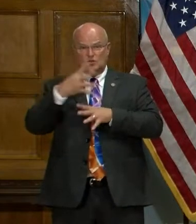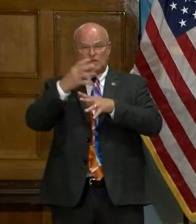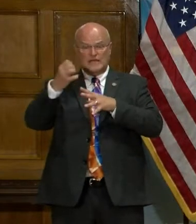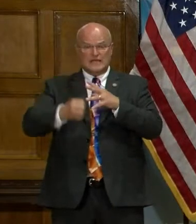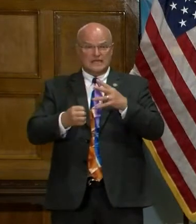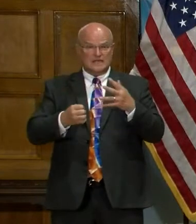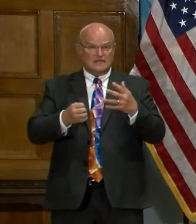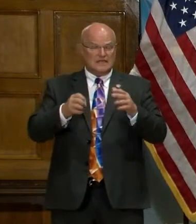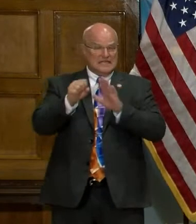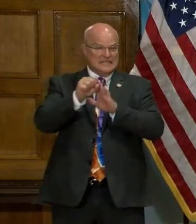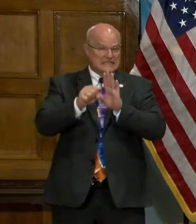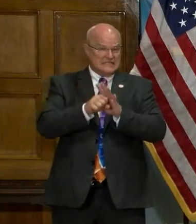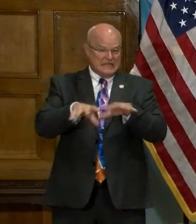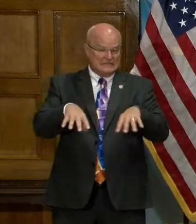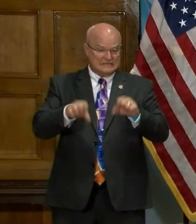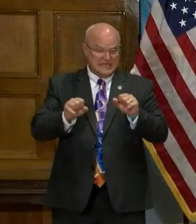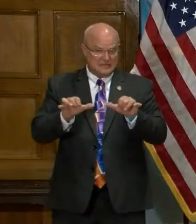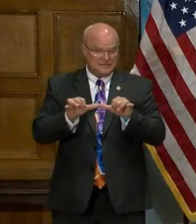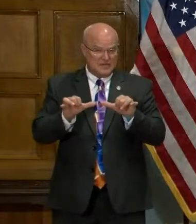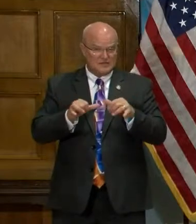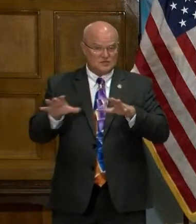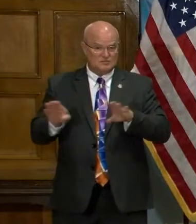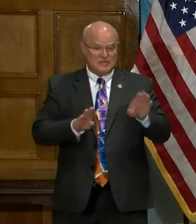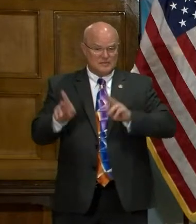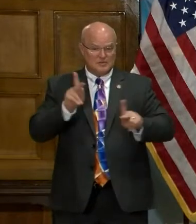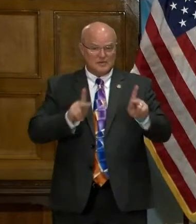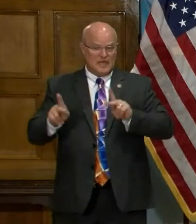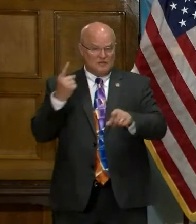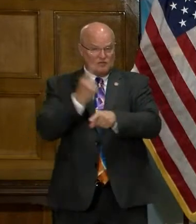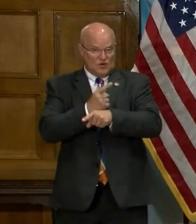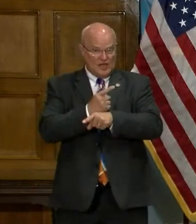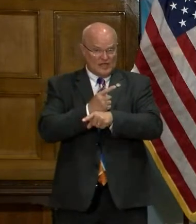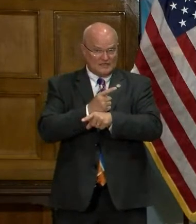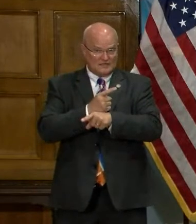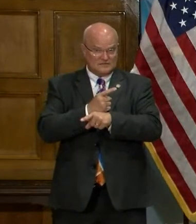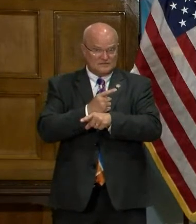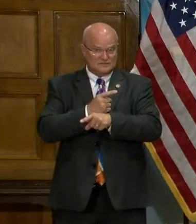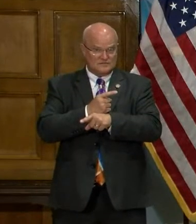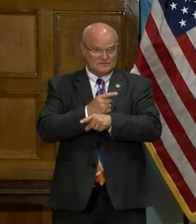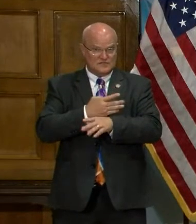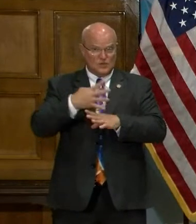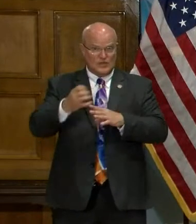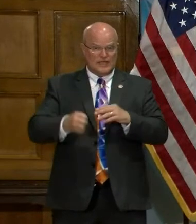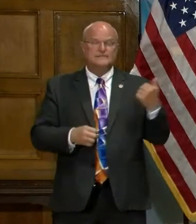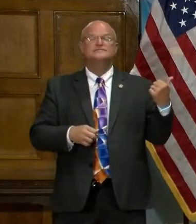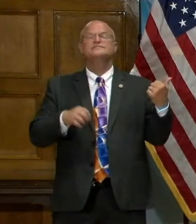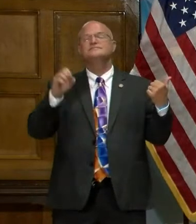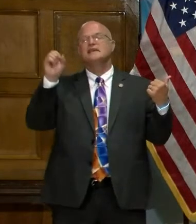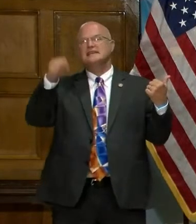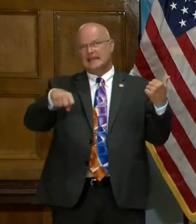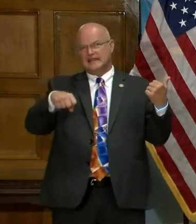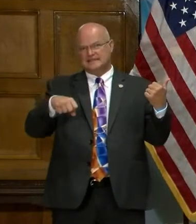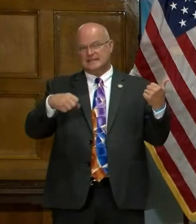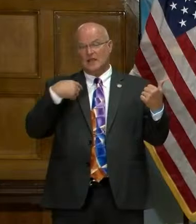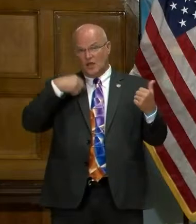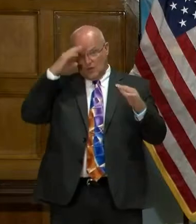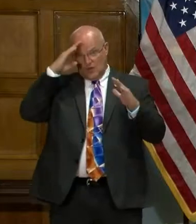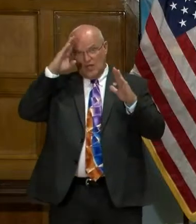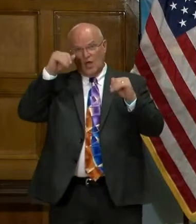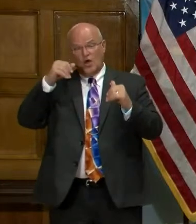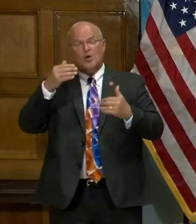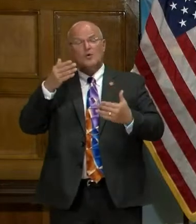to ensure that people are behaving properly over the 4th of July weekend? Yes, the answer is, and we